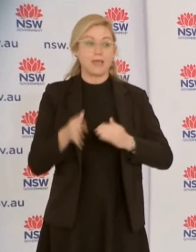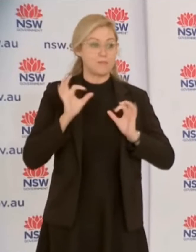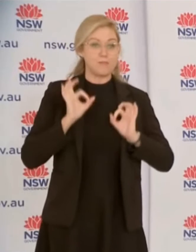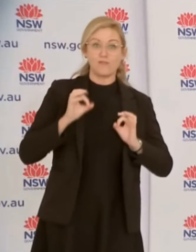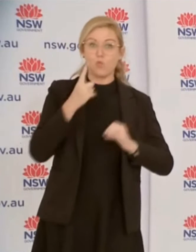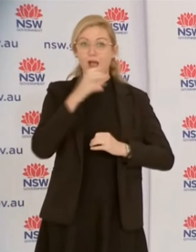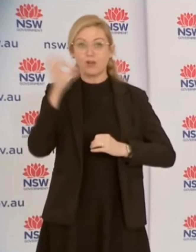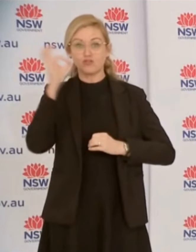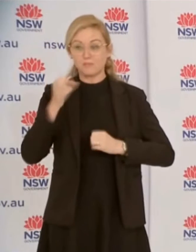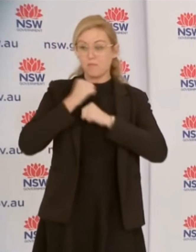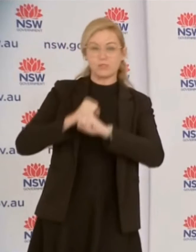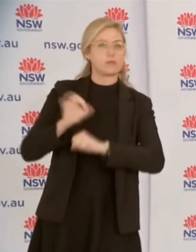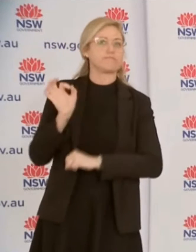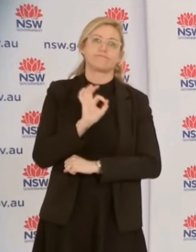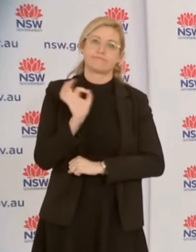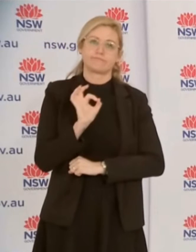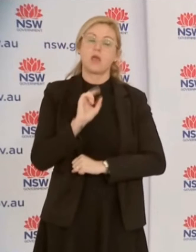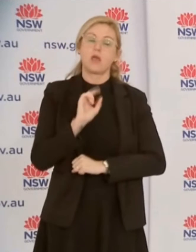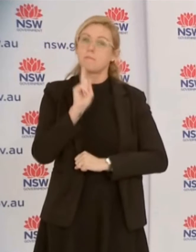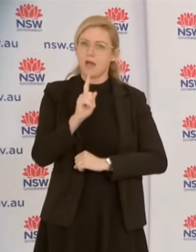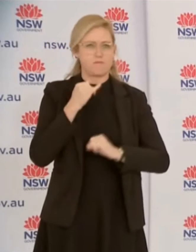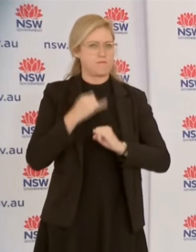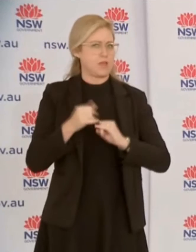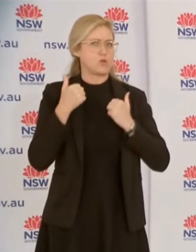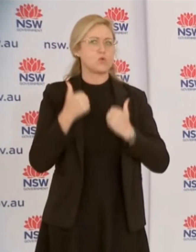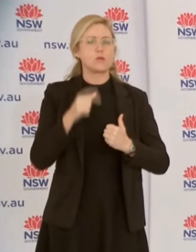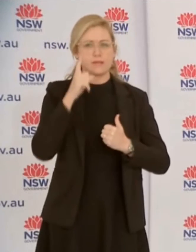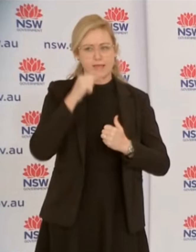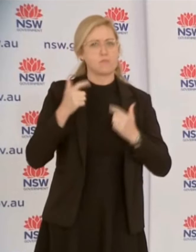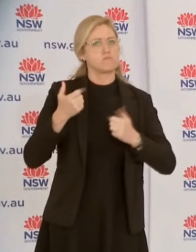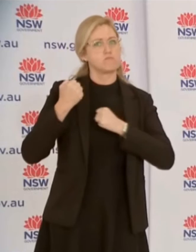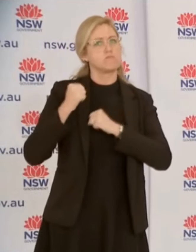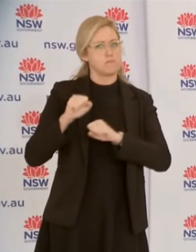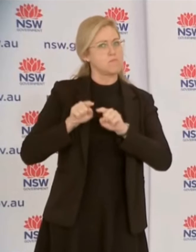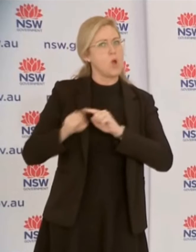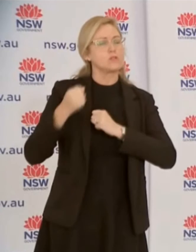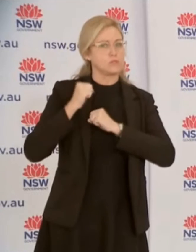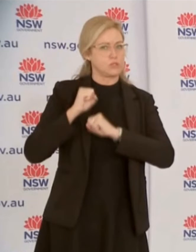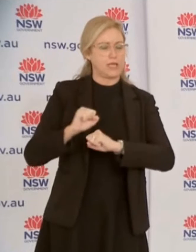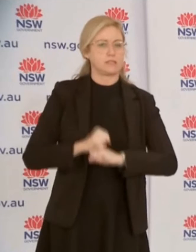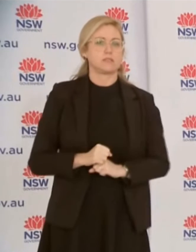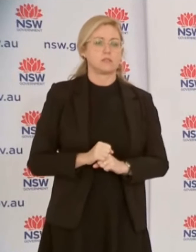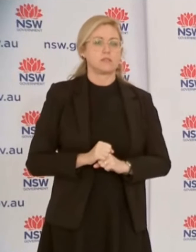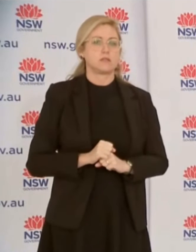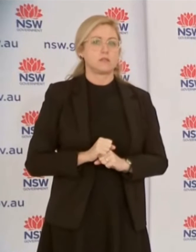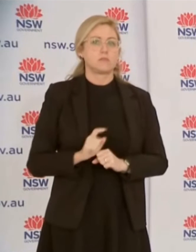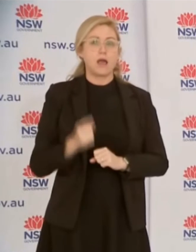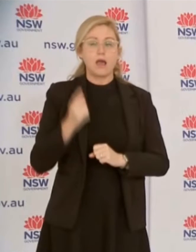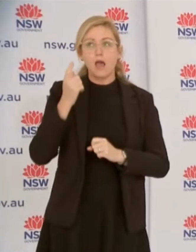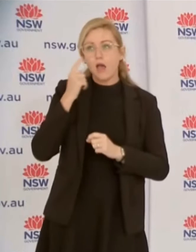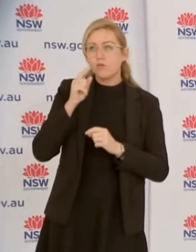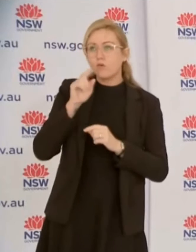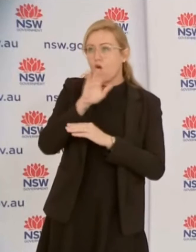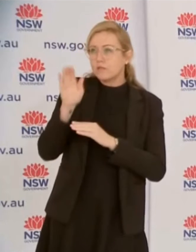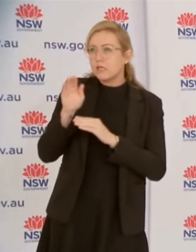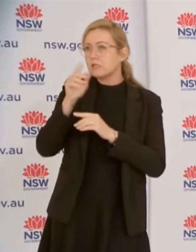know that they are very effective, and I couldn't stress, when I look at the data on the immunisation coverage and